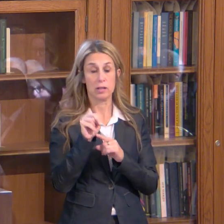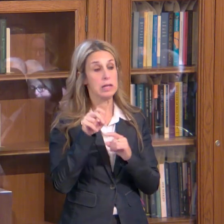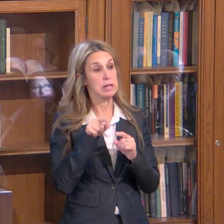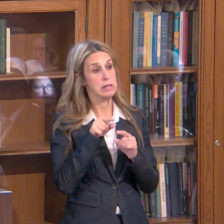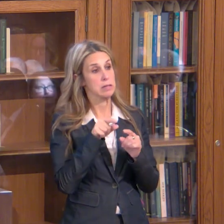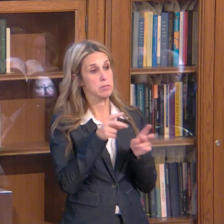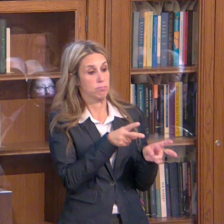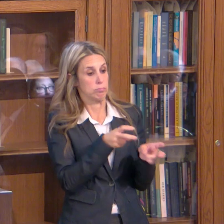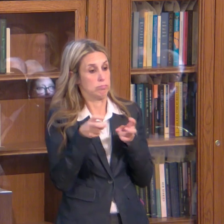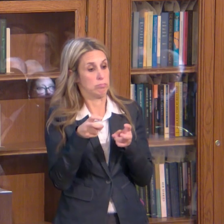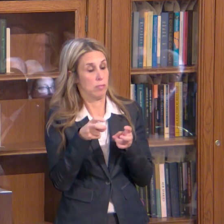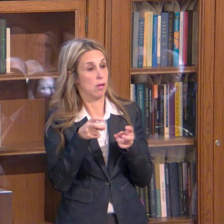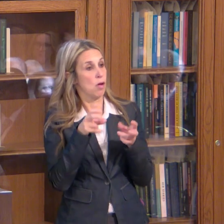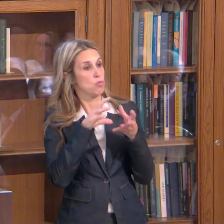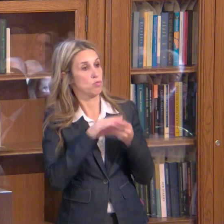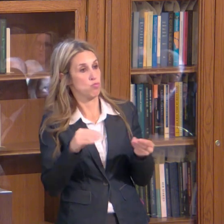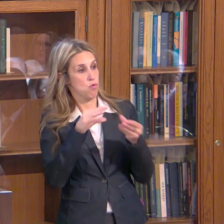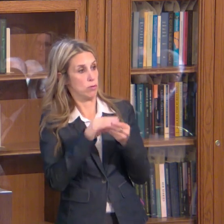a